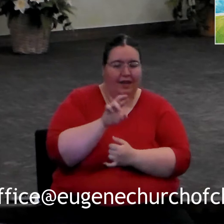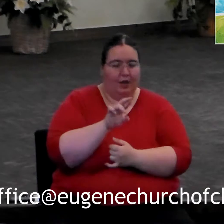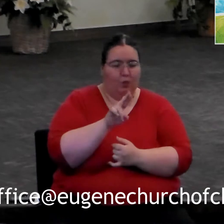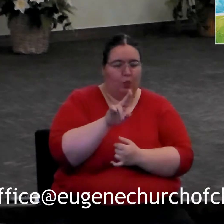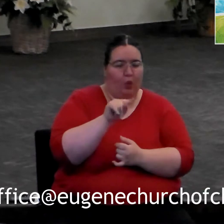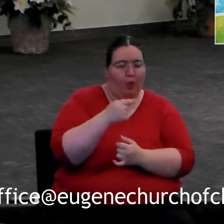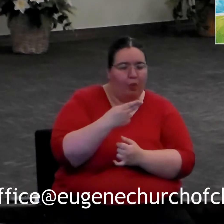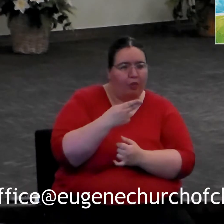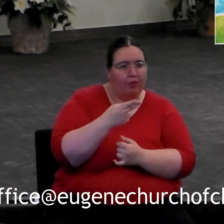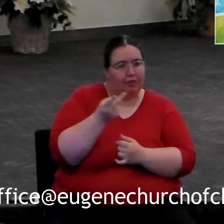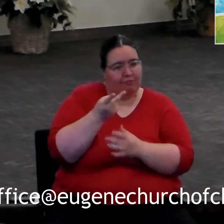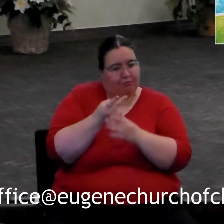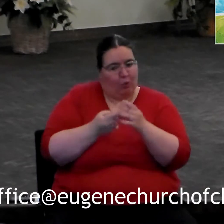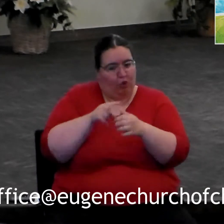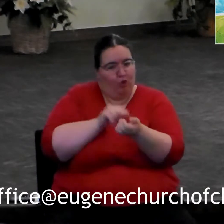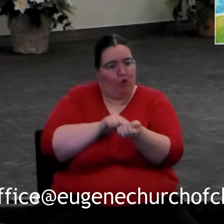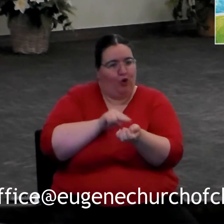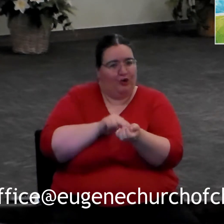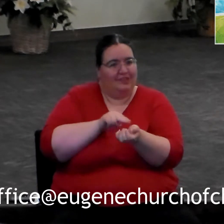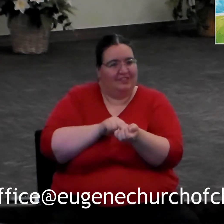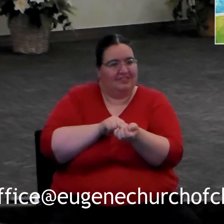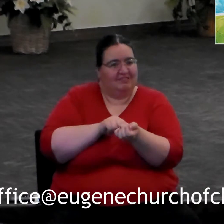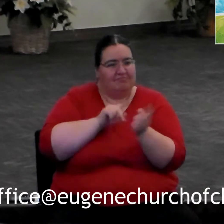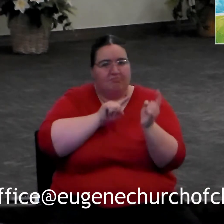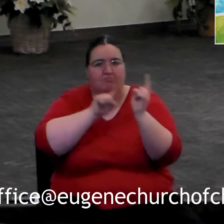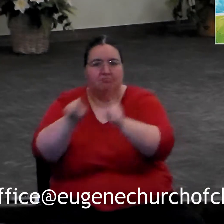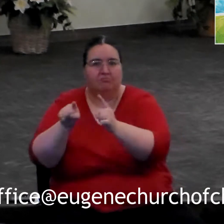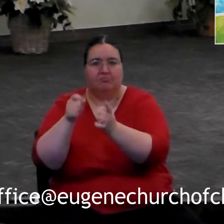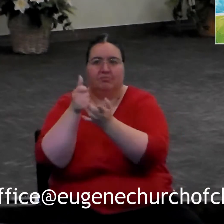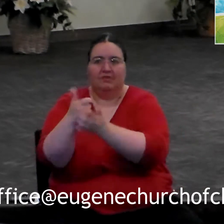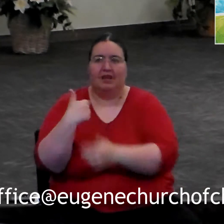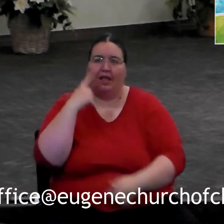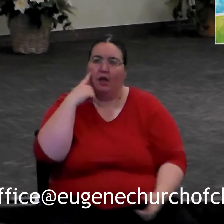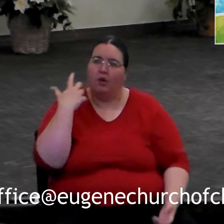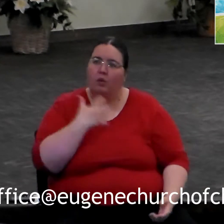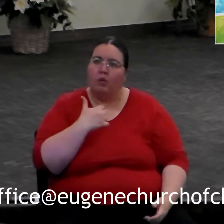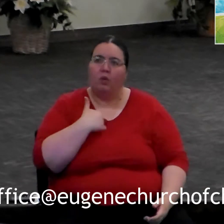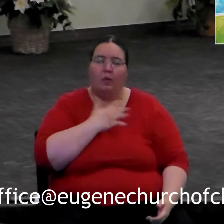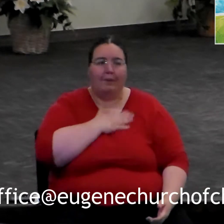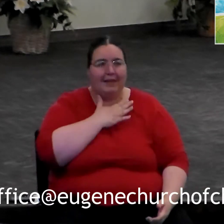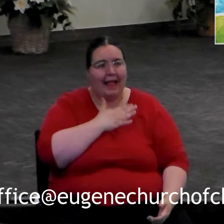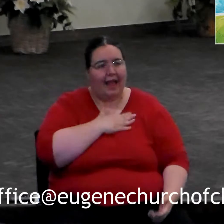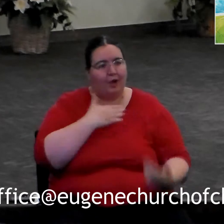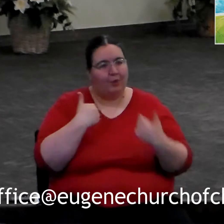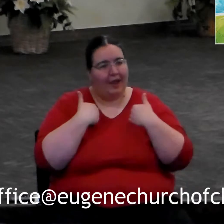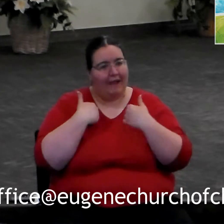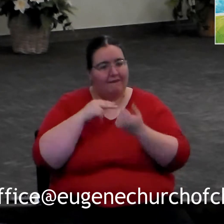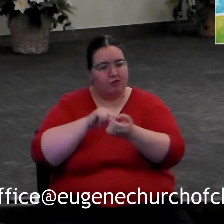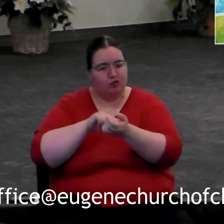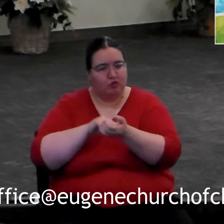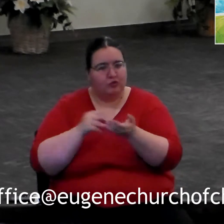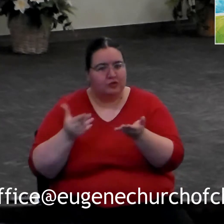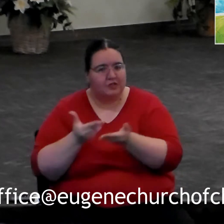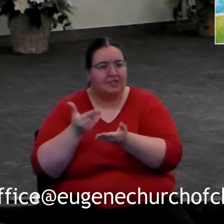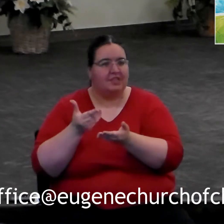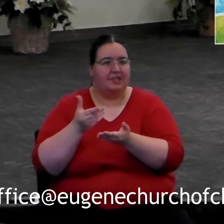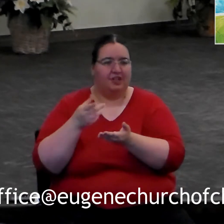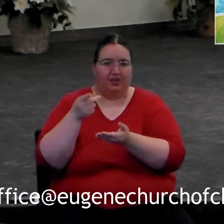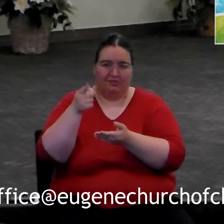here. I'm glad there are people that know what to do. And I think each one of us brings something like that to the table where we know